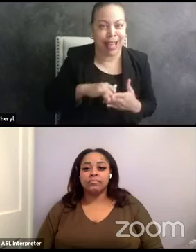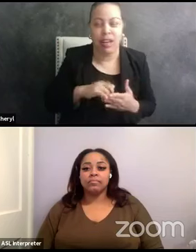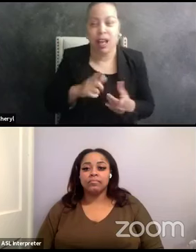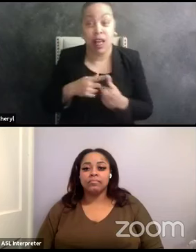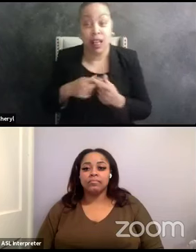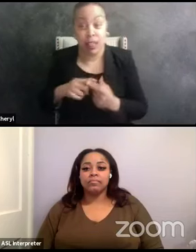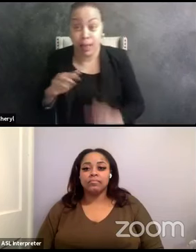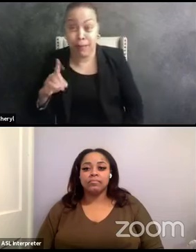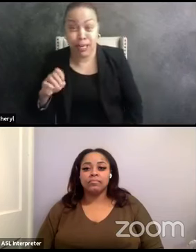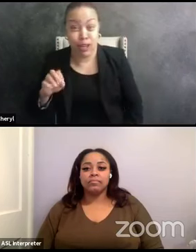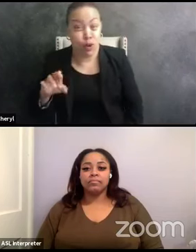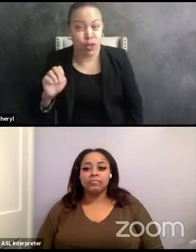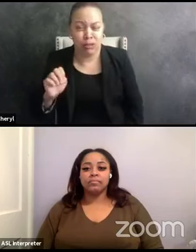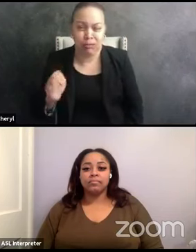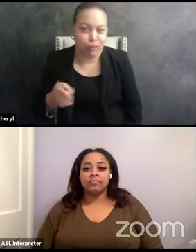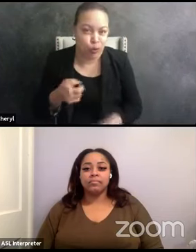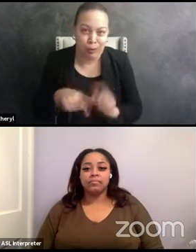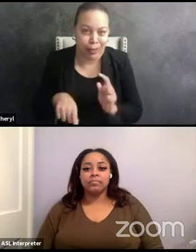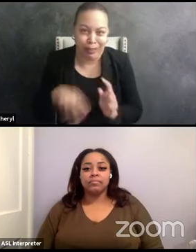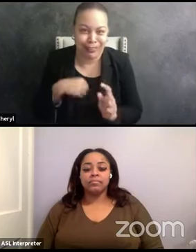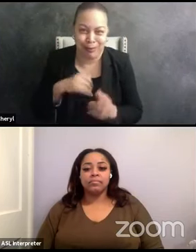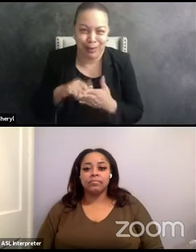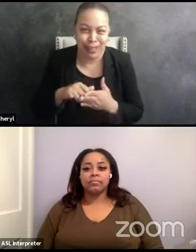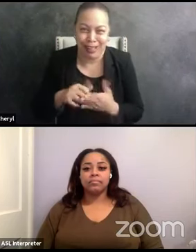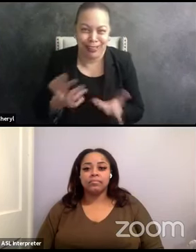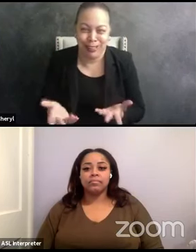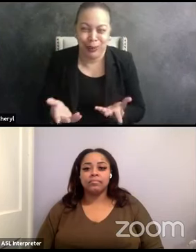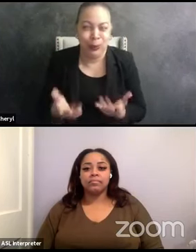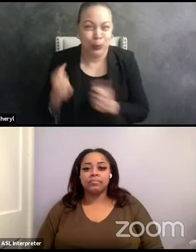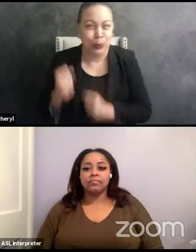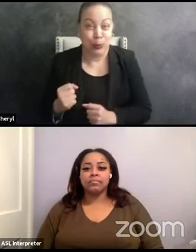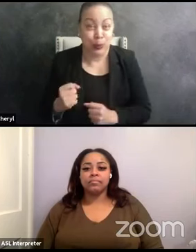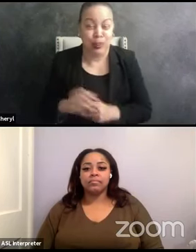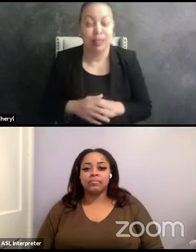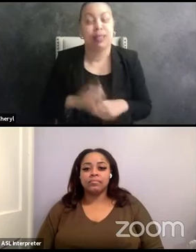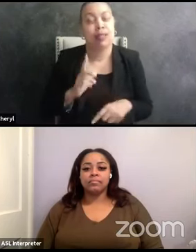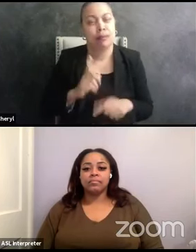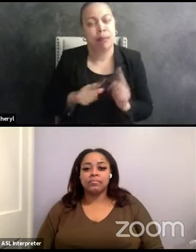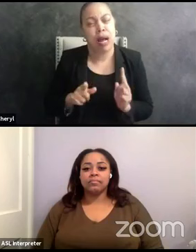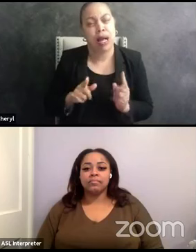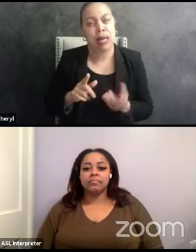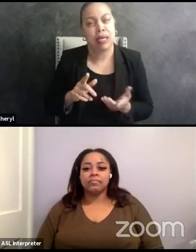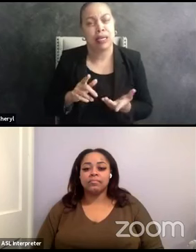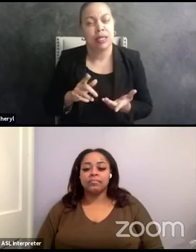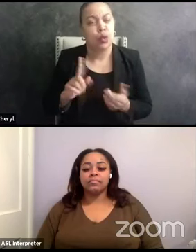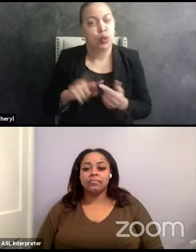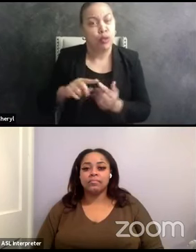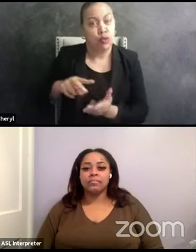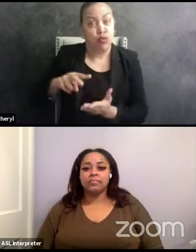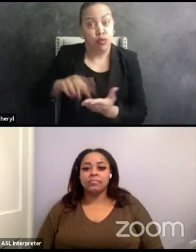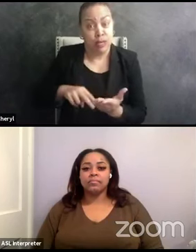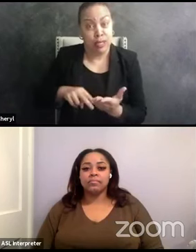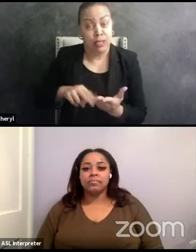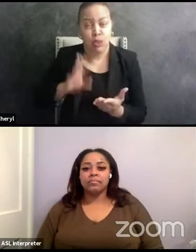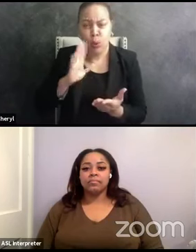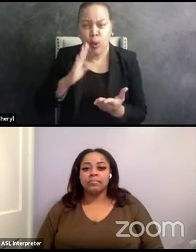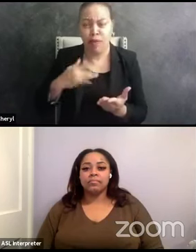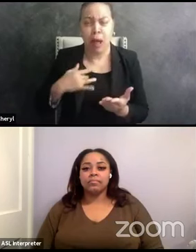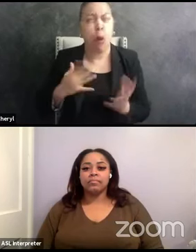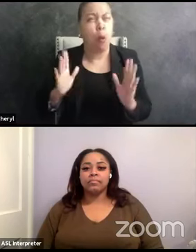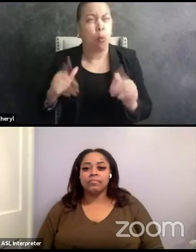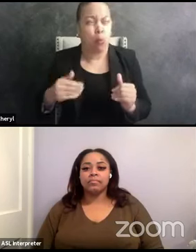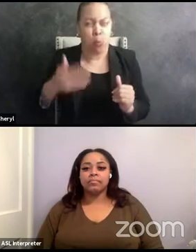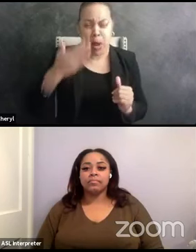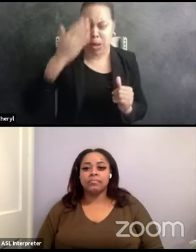Mediocre. But it's not a book that I feel like you're going to come out and be like, okay, I know what to do now about